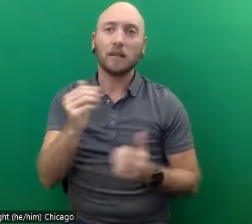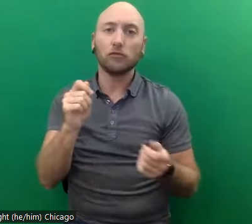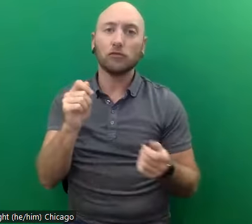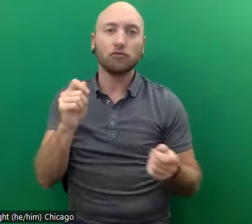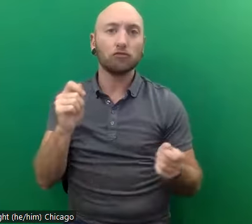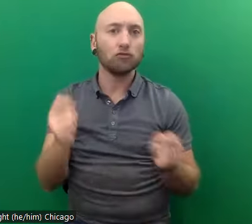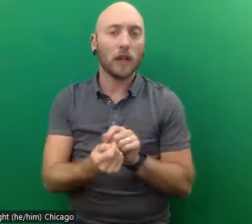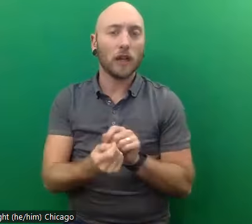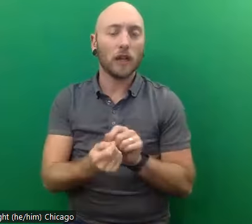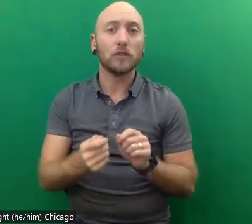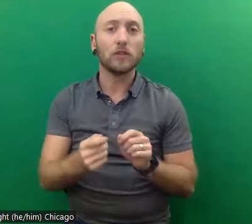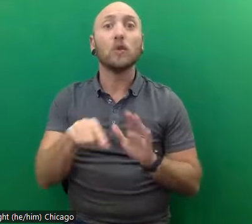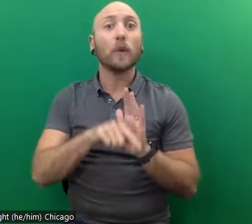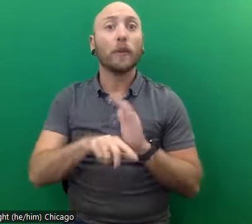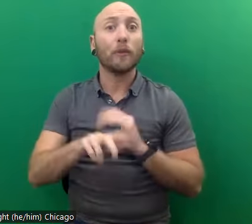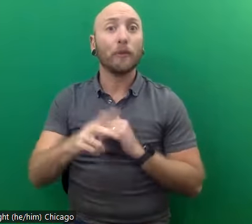day,